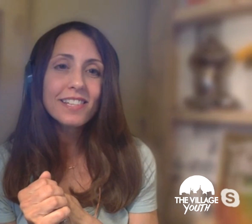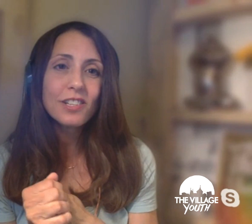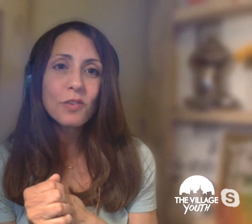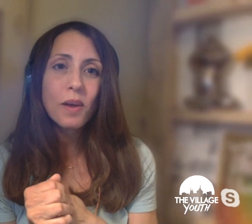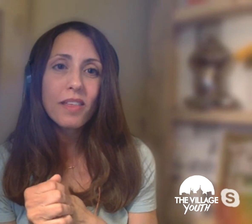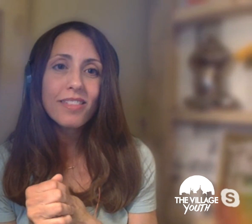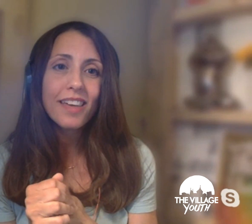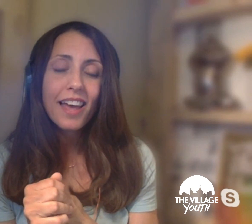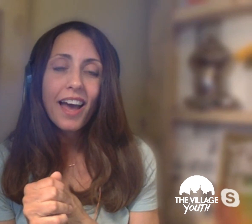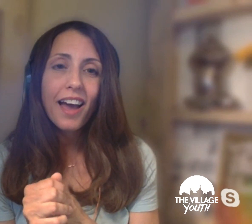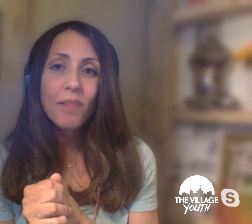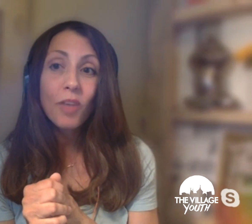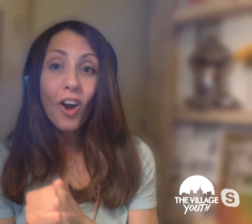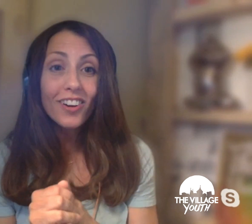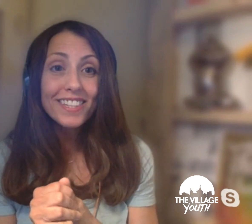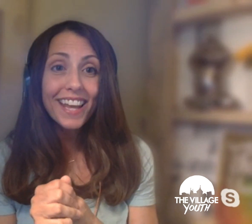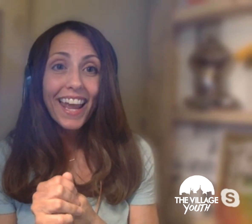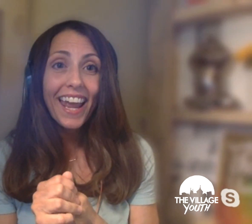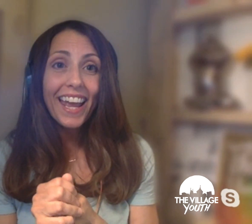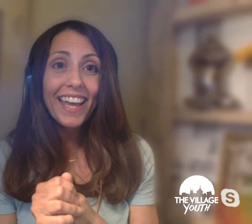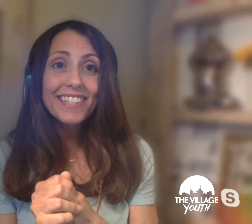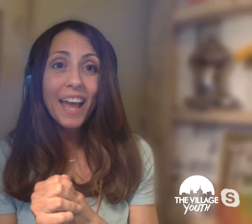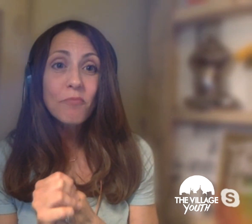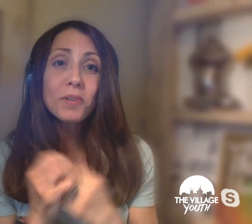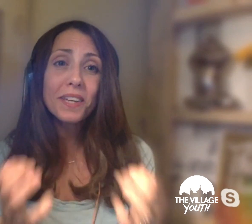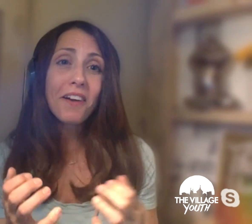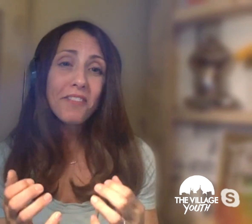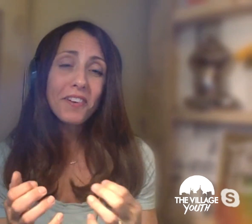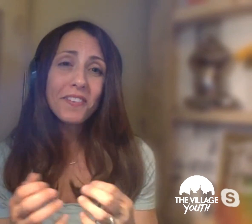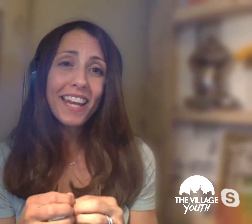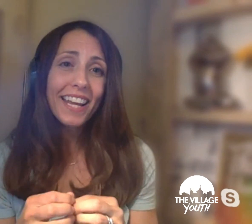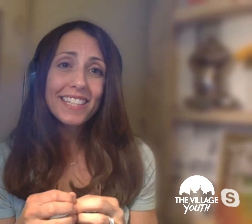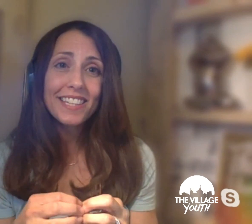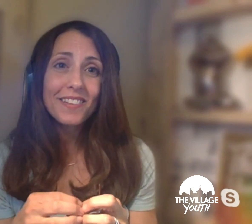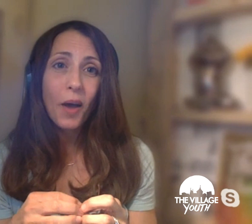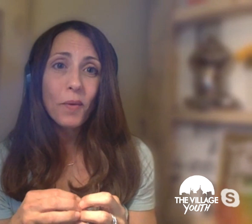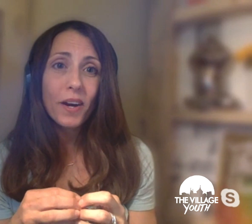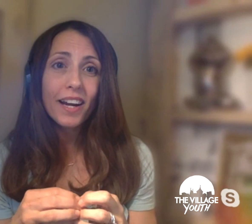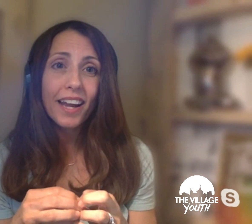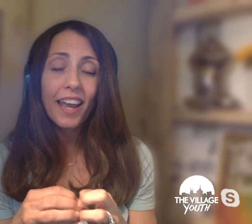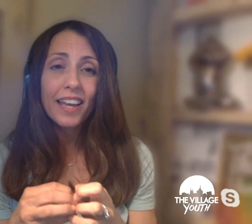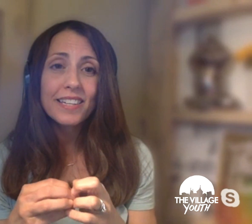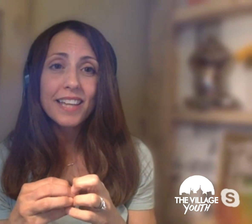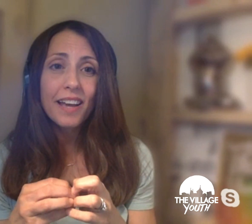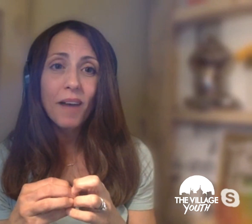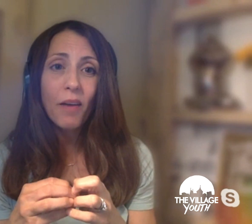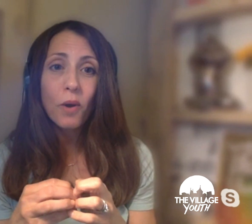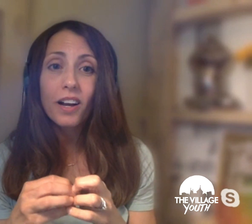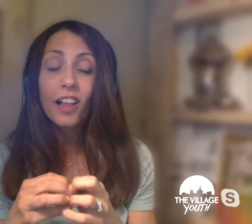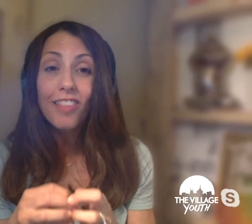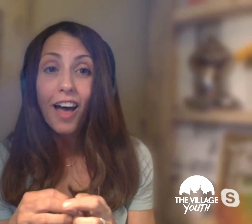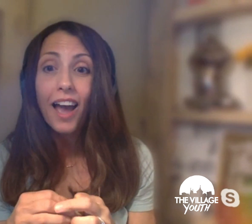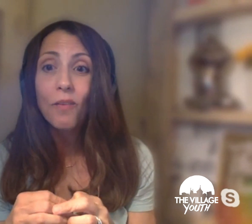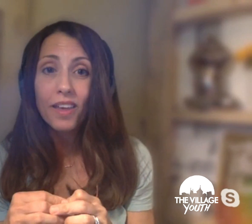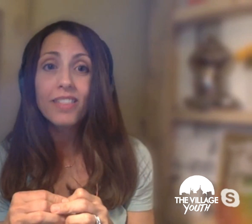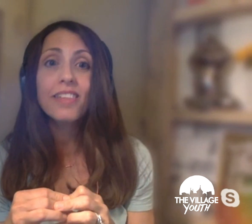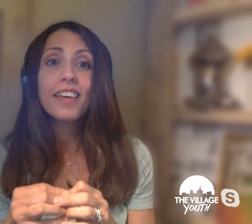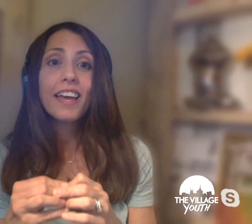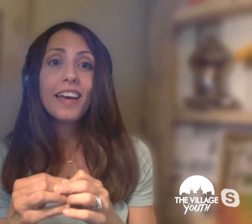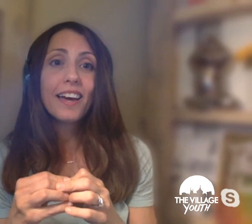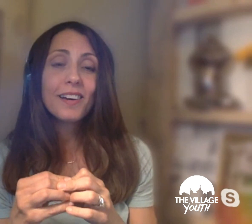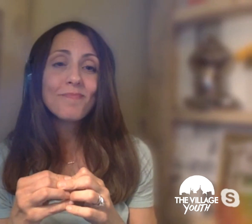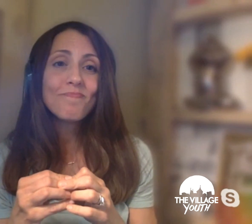that has to do with the heart. And I'm really grateful that I get to do that work. And I work a lot